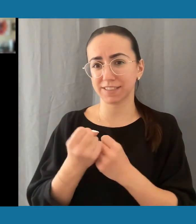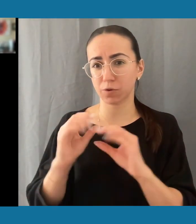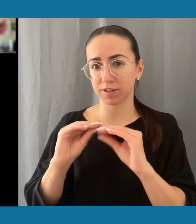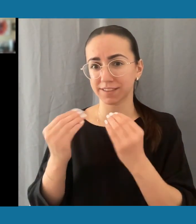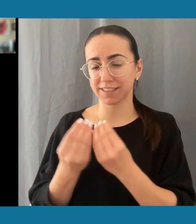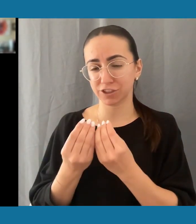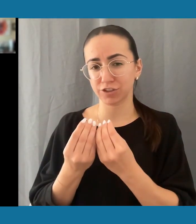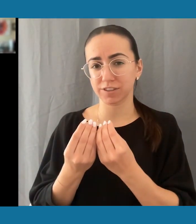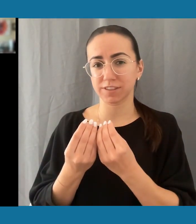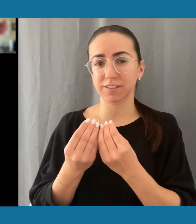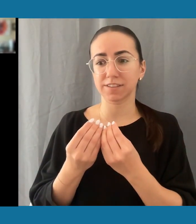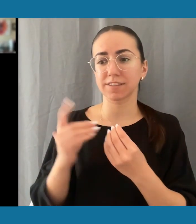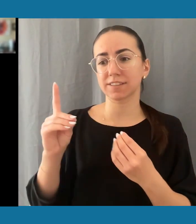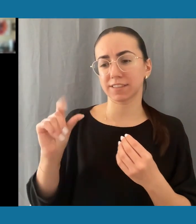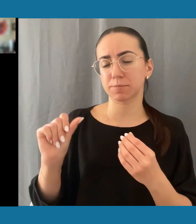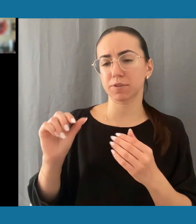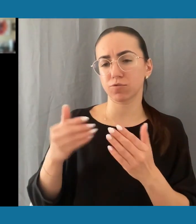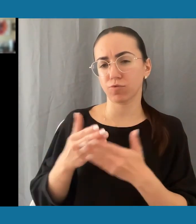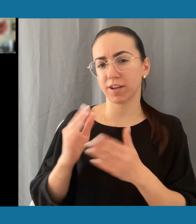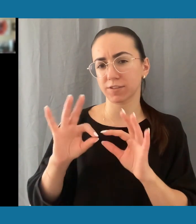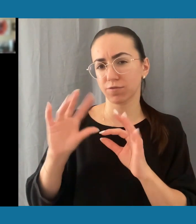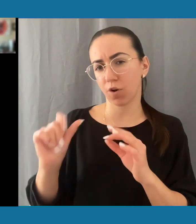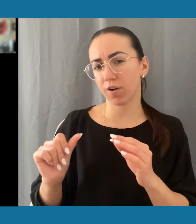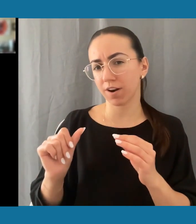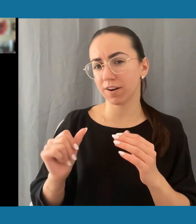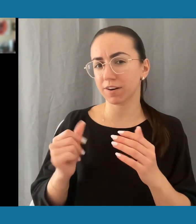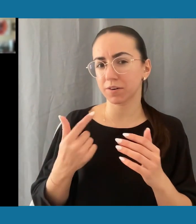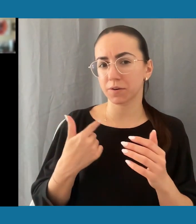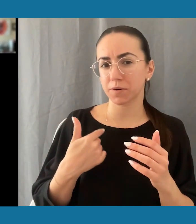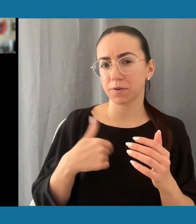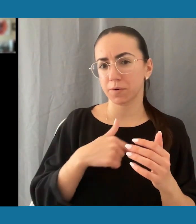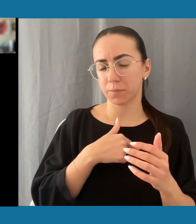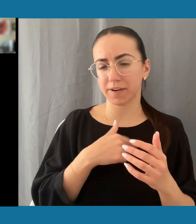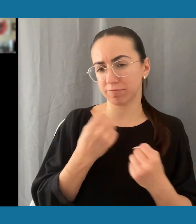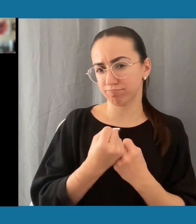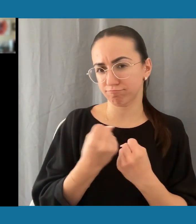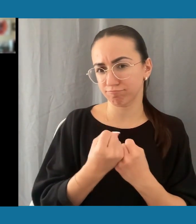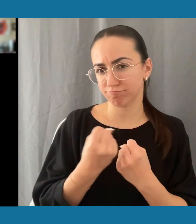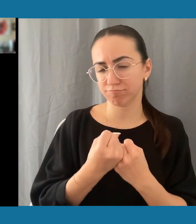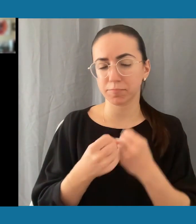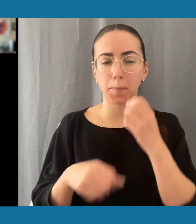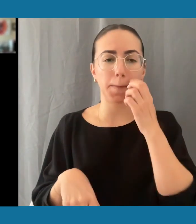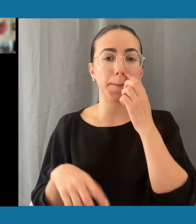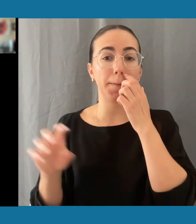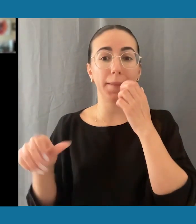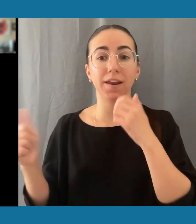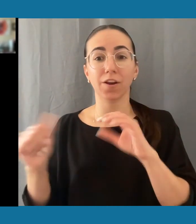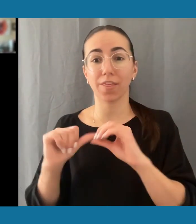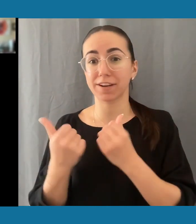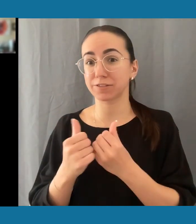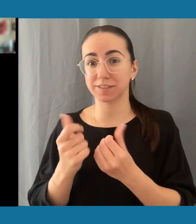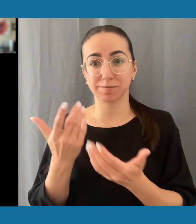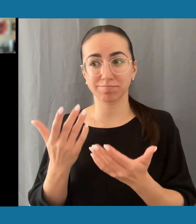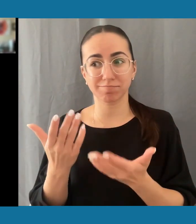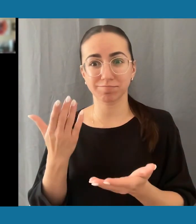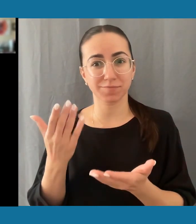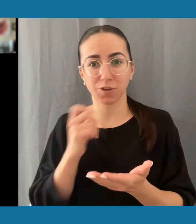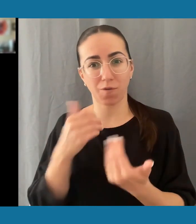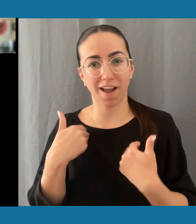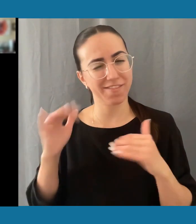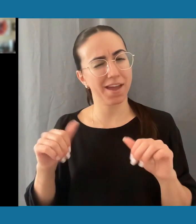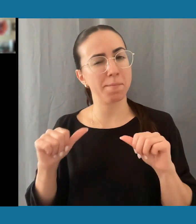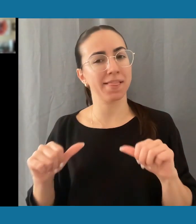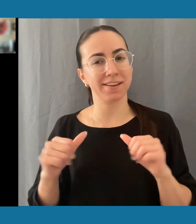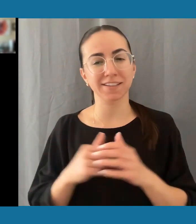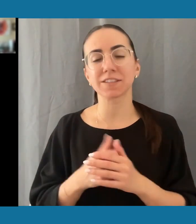Disability Rights Florida is Florida's protection and advocacy organization, and other agencies do not have this ability. So this is unique to